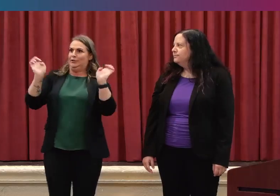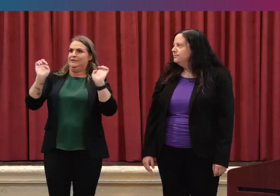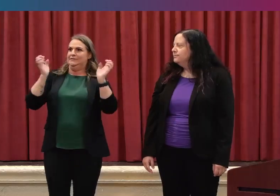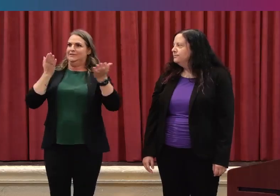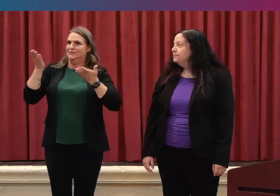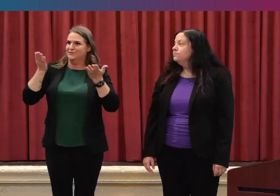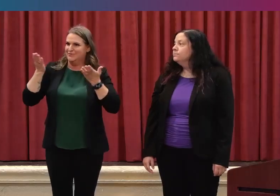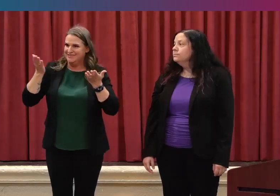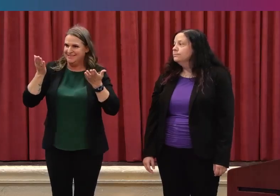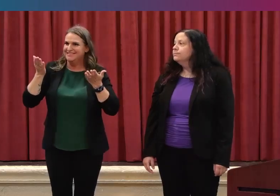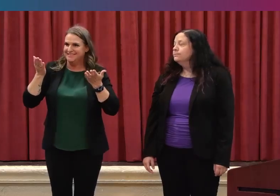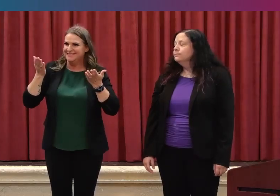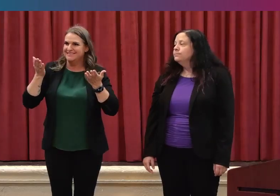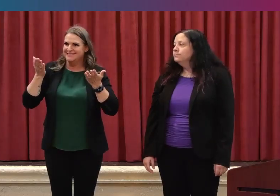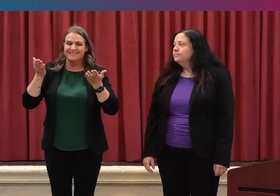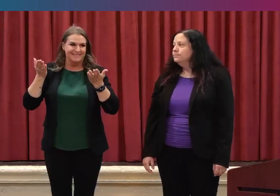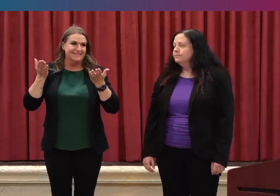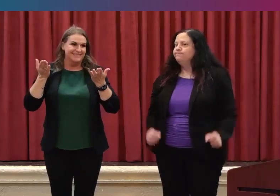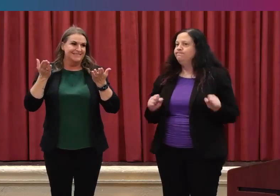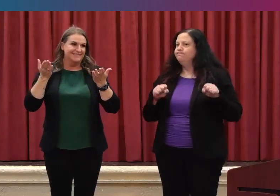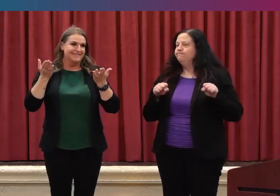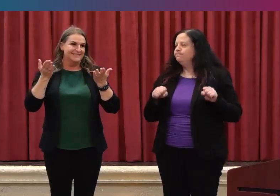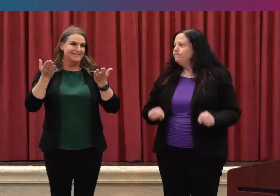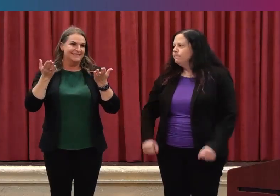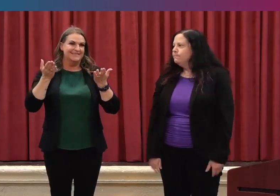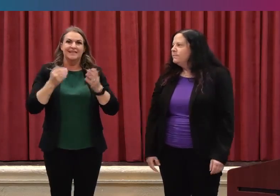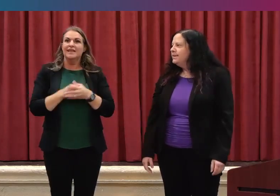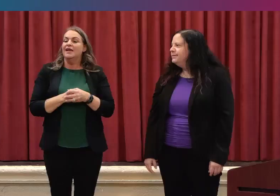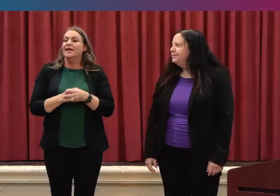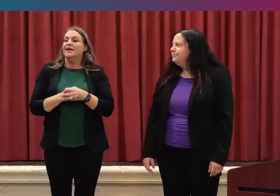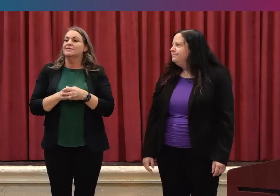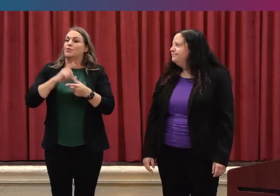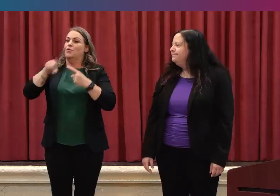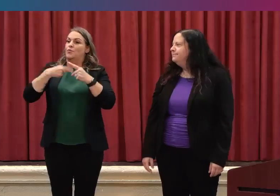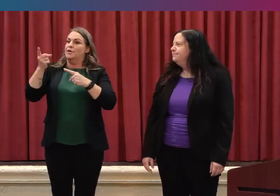We also have emergency services that are provided.